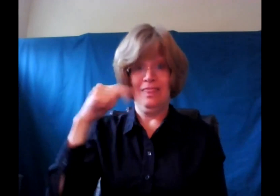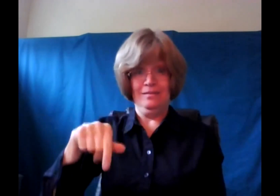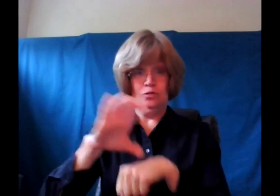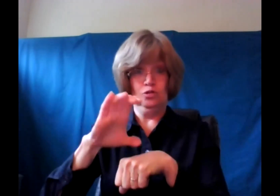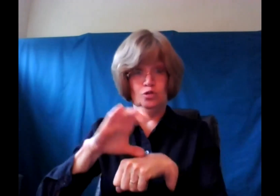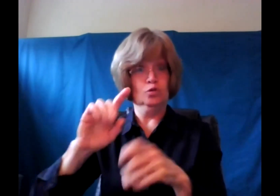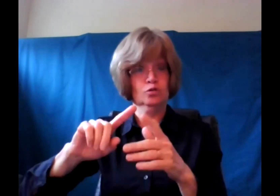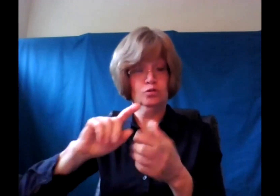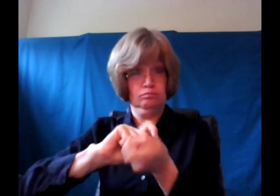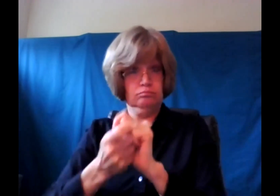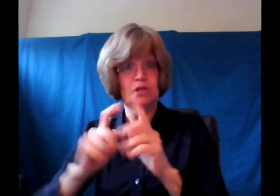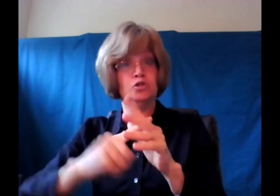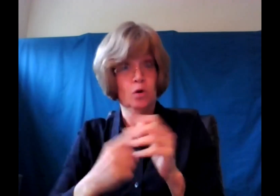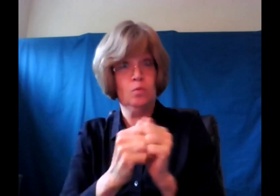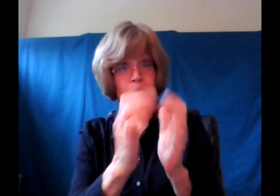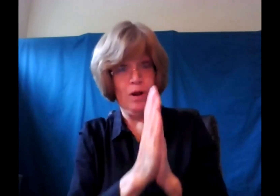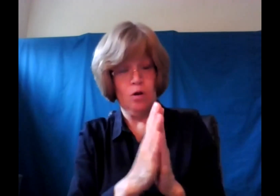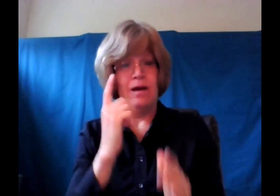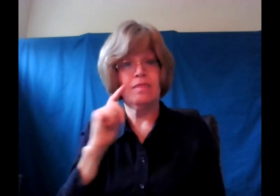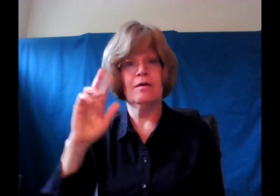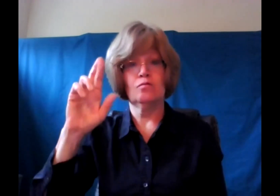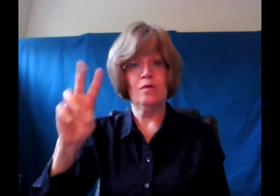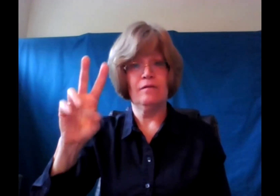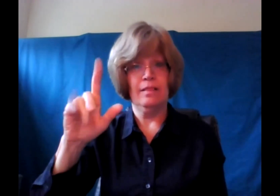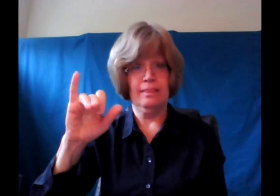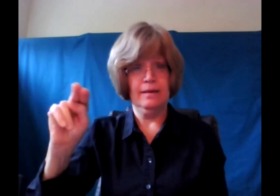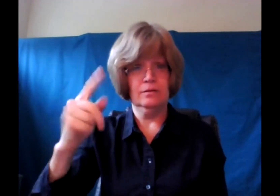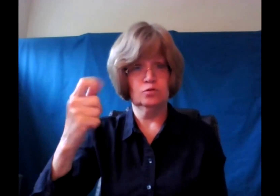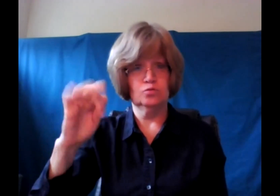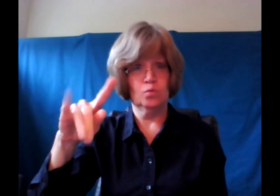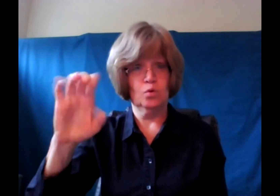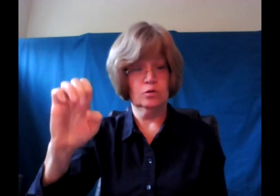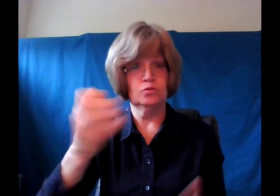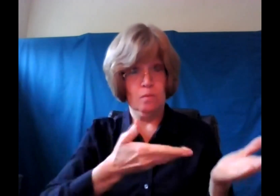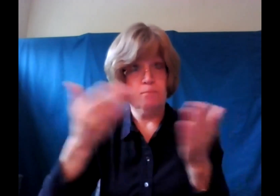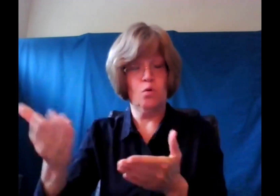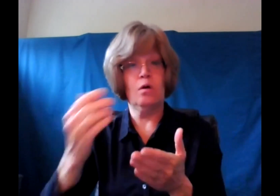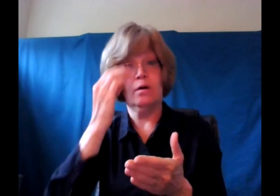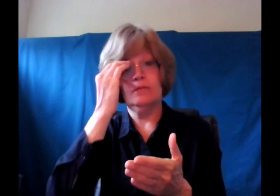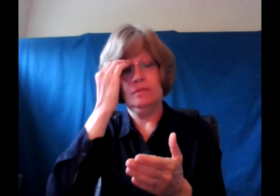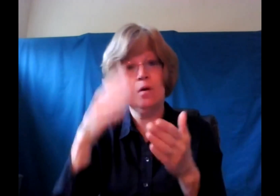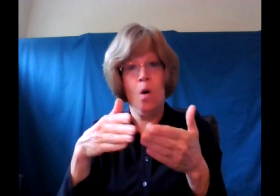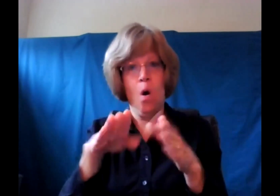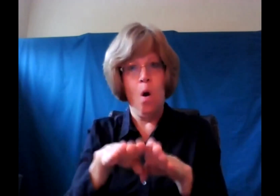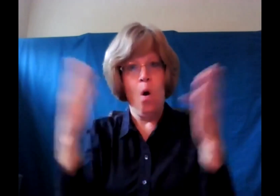prayer. I think it was Reverend Lynn George who brought the book that you all were using.